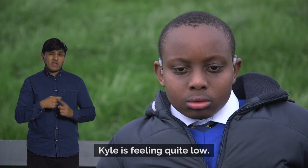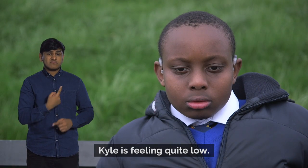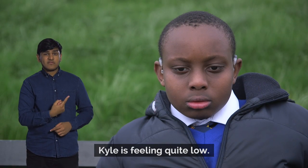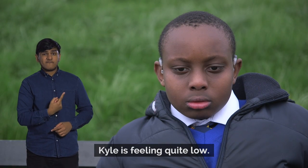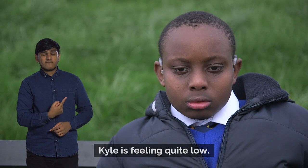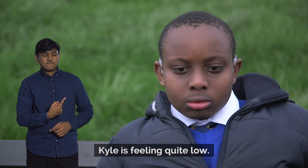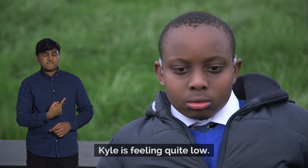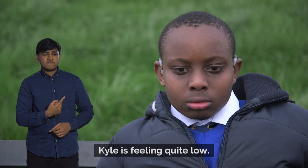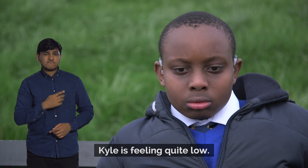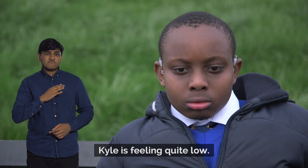Kyle is feeling quite low.